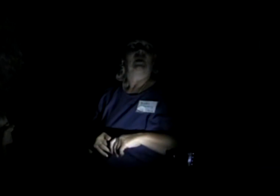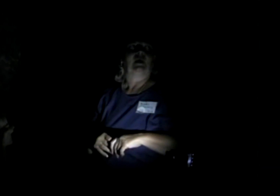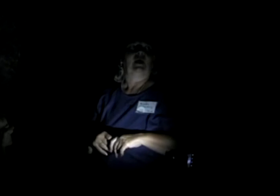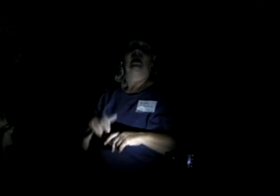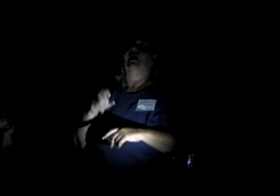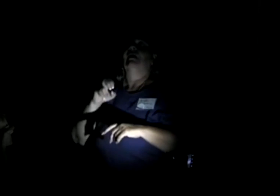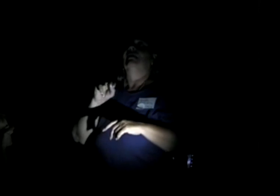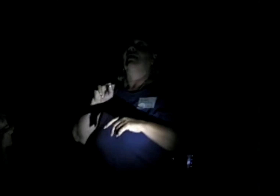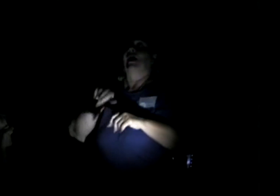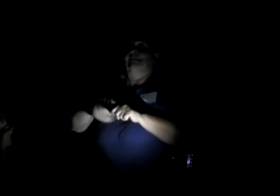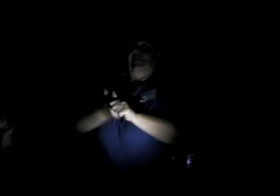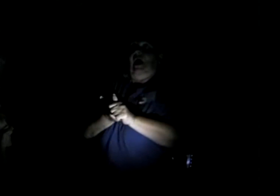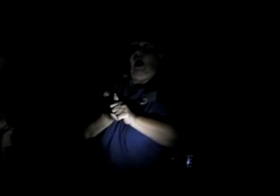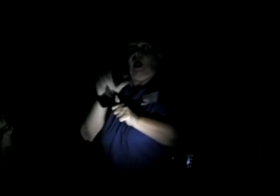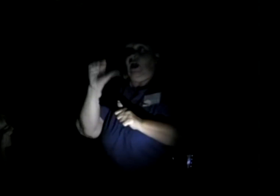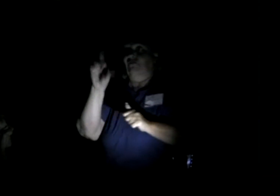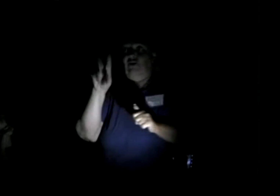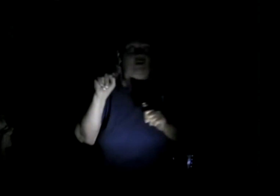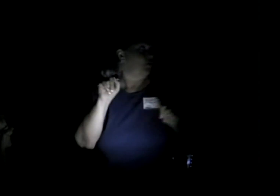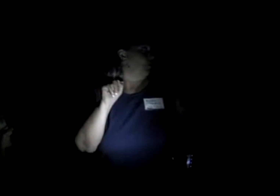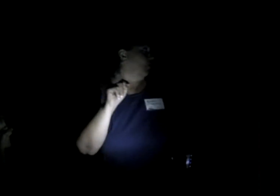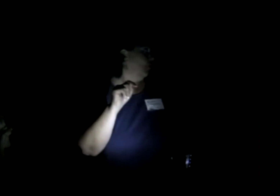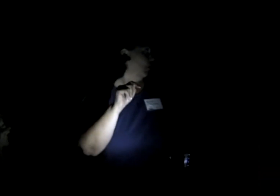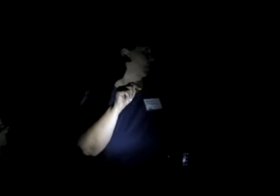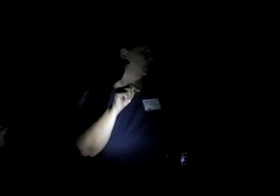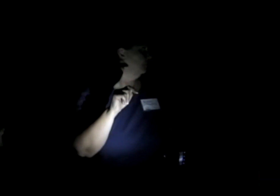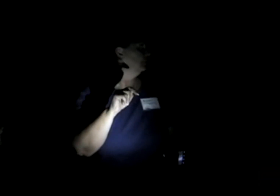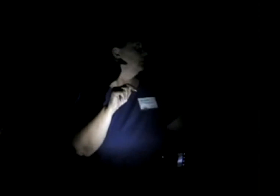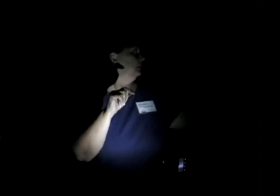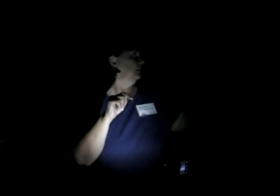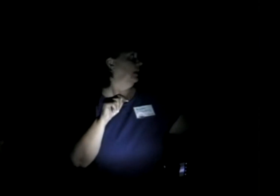the ore cart, next to me, you should be able to see